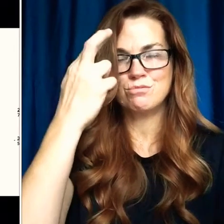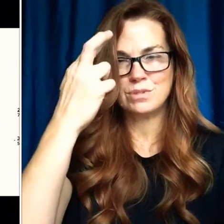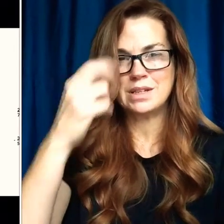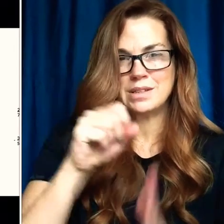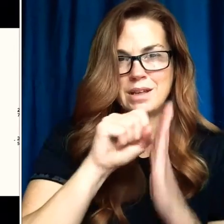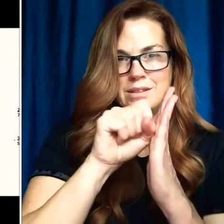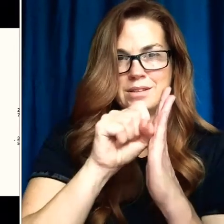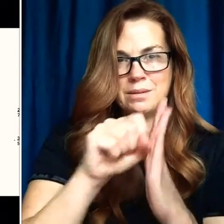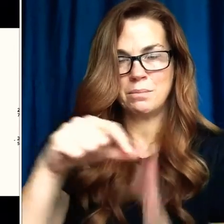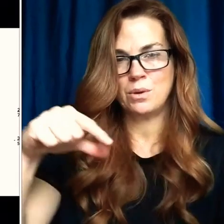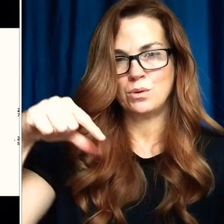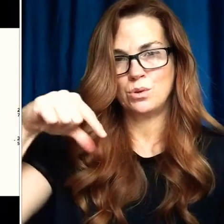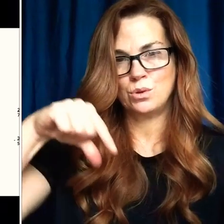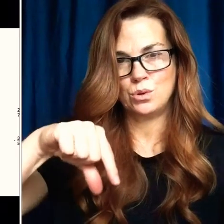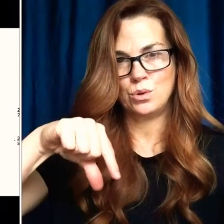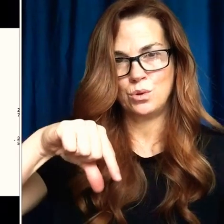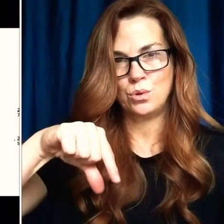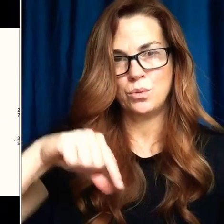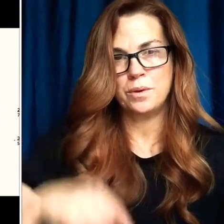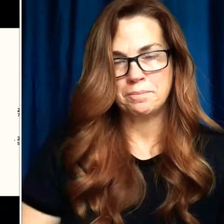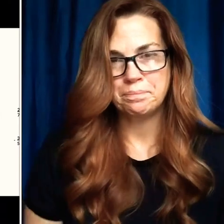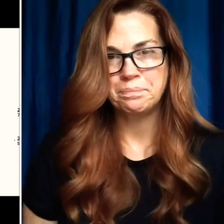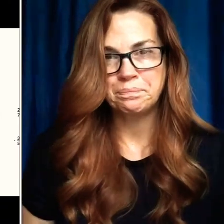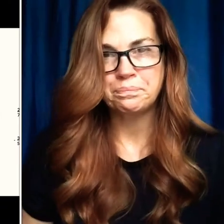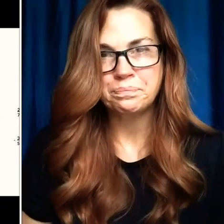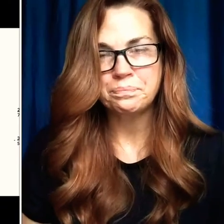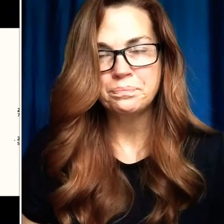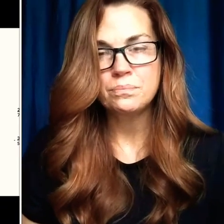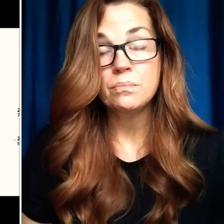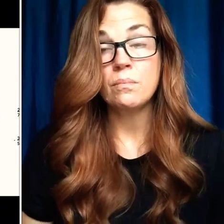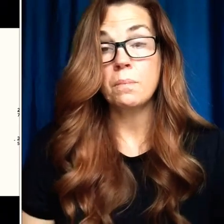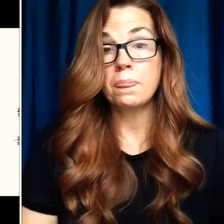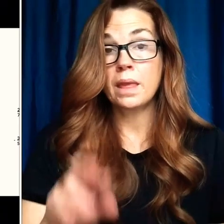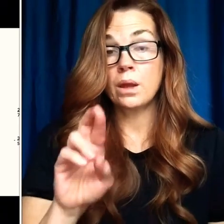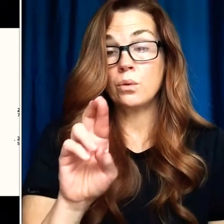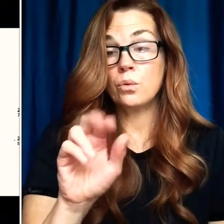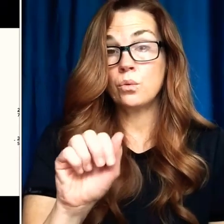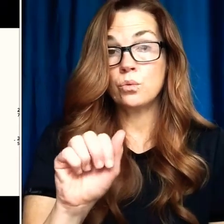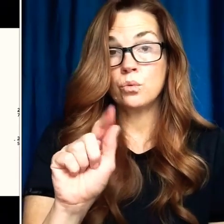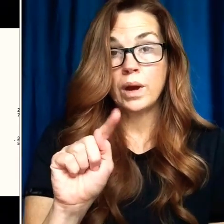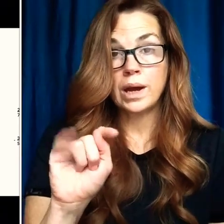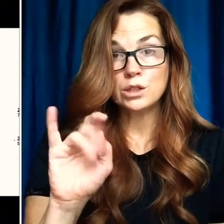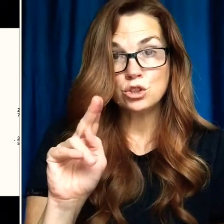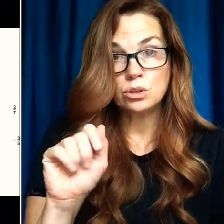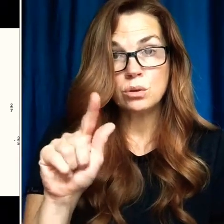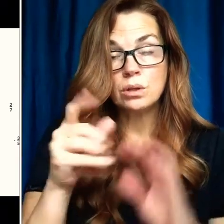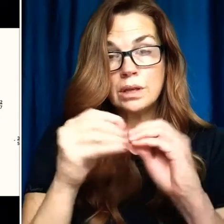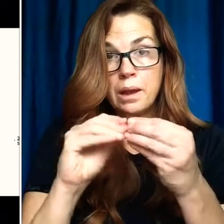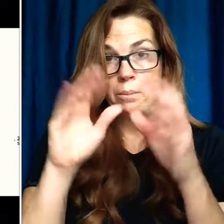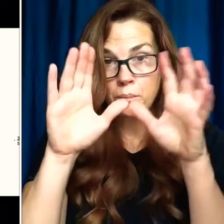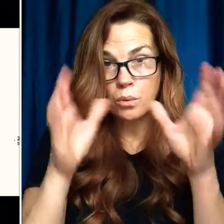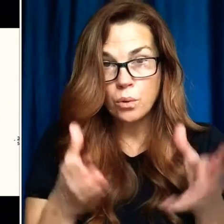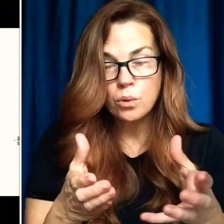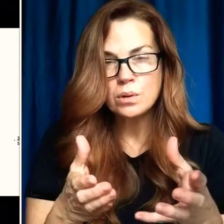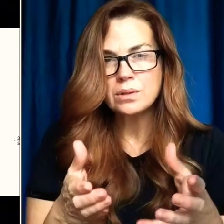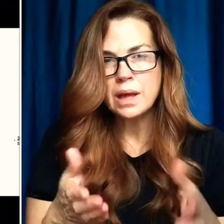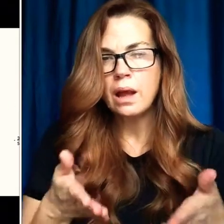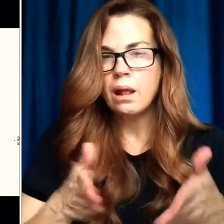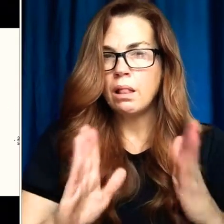And here's where we begin to see values that allow us to measure things. So I might have a fraction